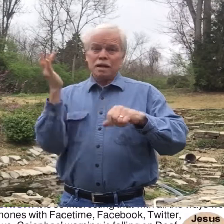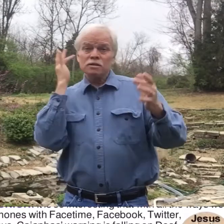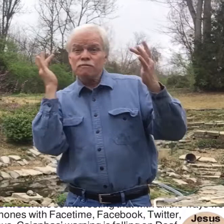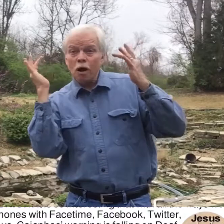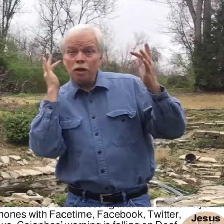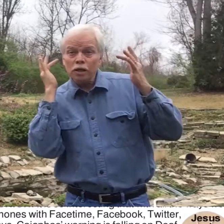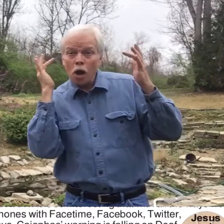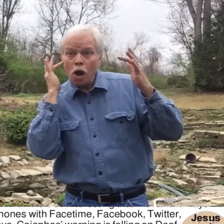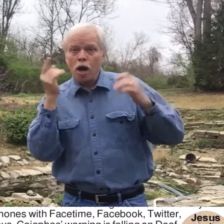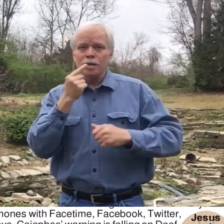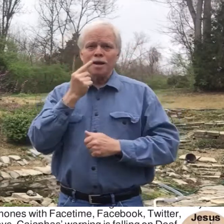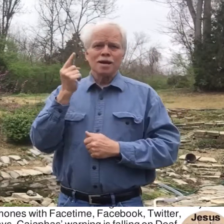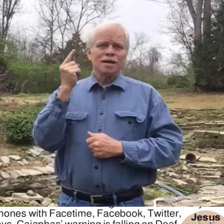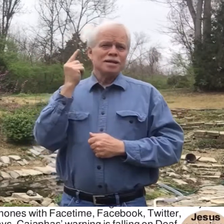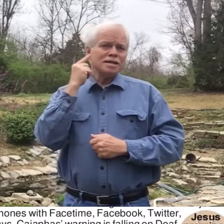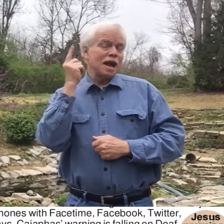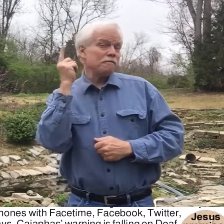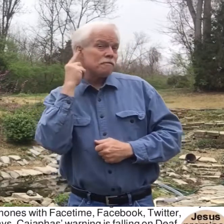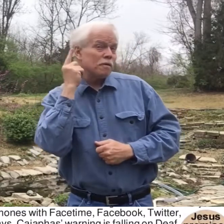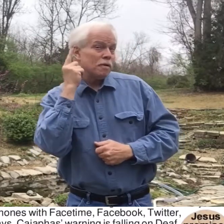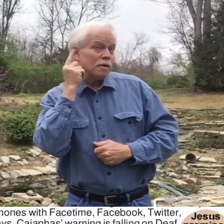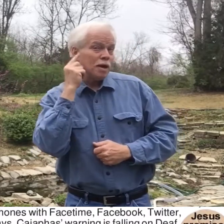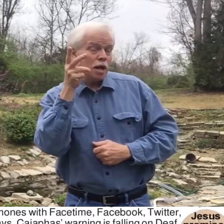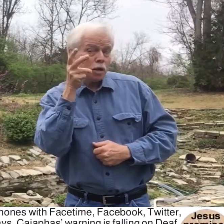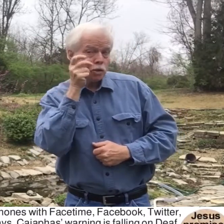is falling on deaf ears.